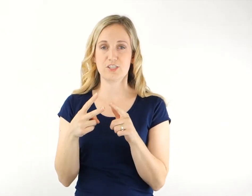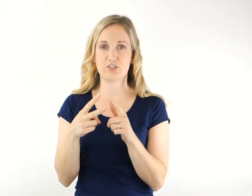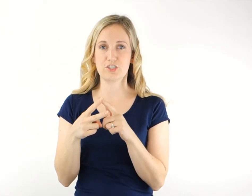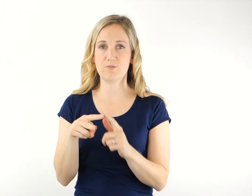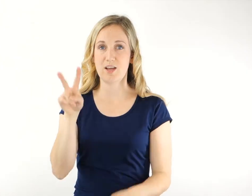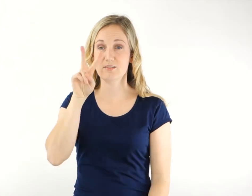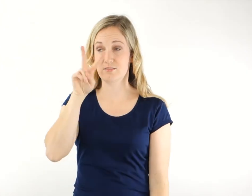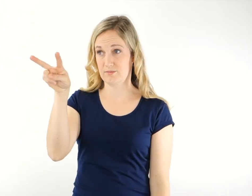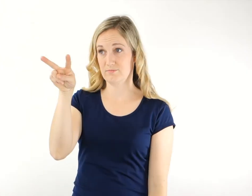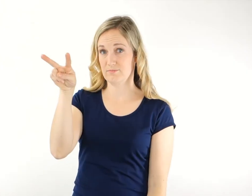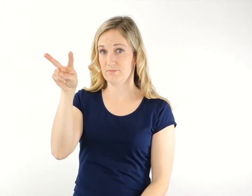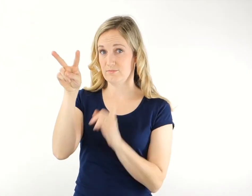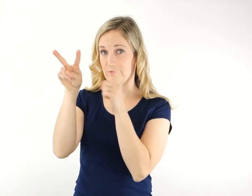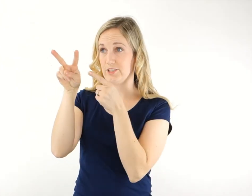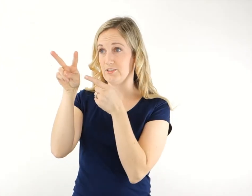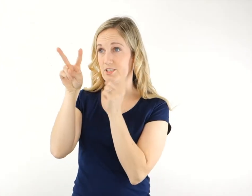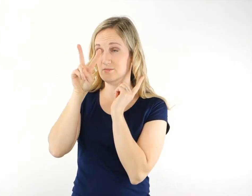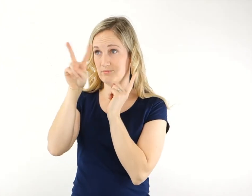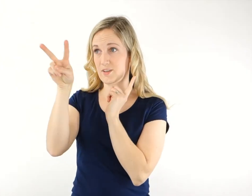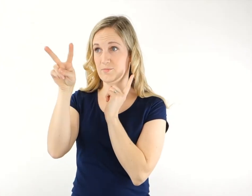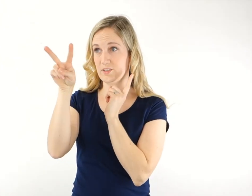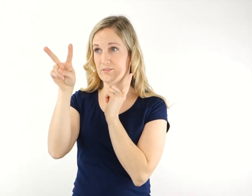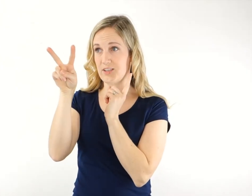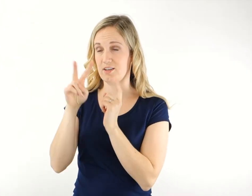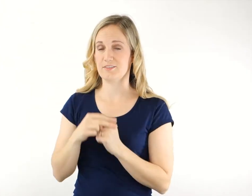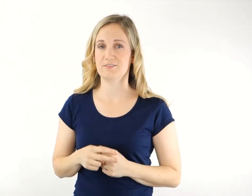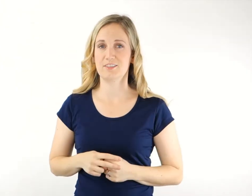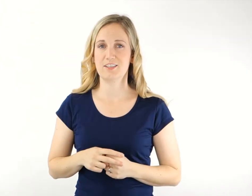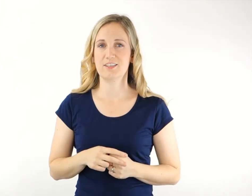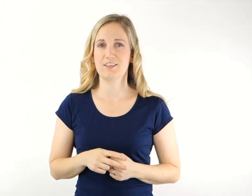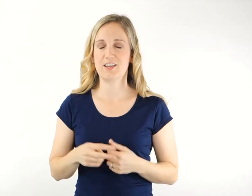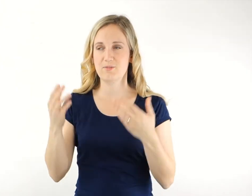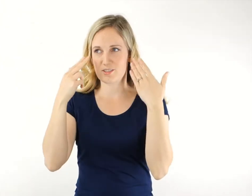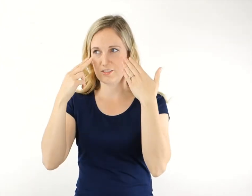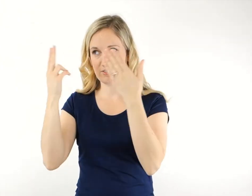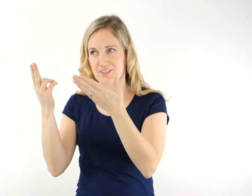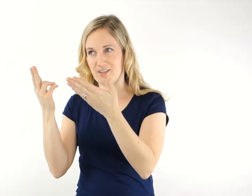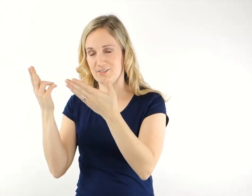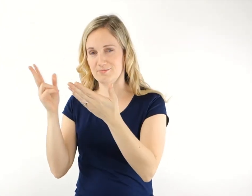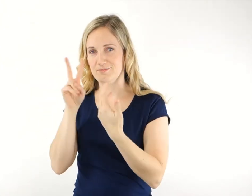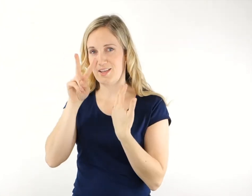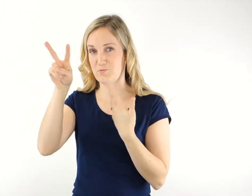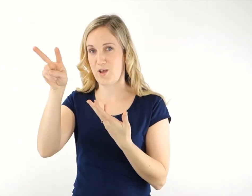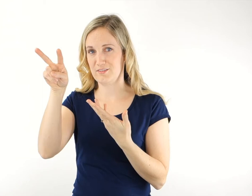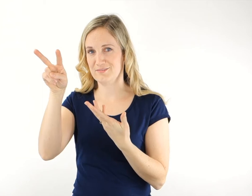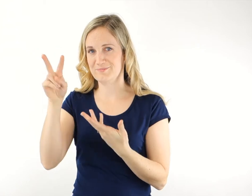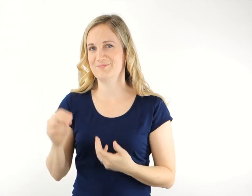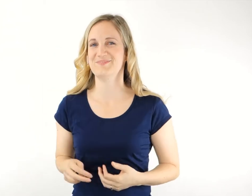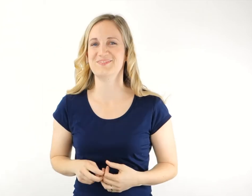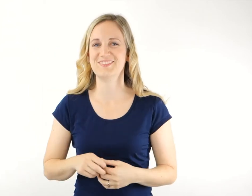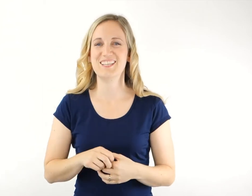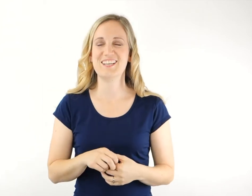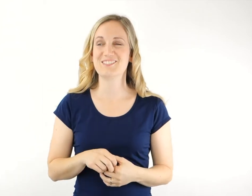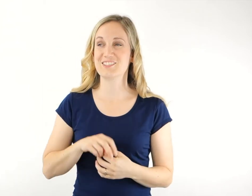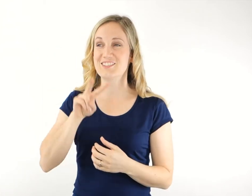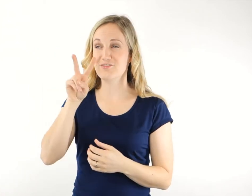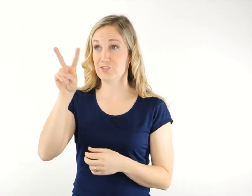are your two eyes. Where are you looking? I'm looking right there. And you actually look there as well. So that's the sign for